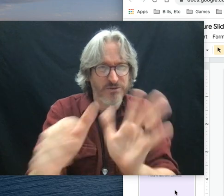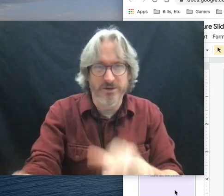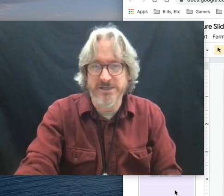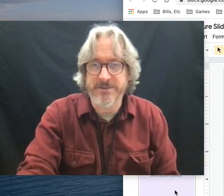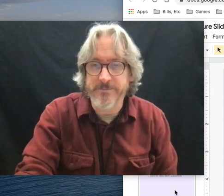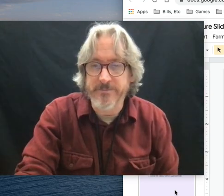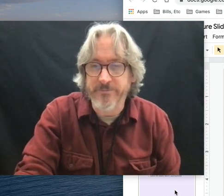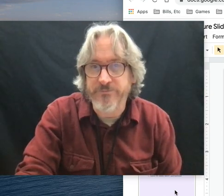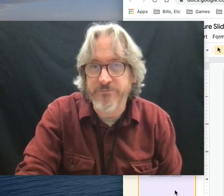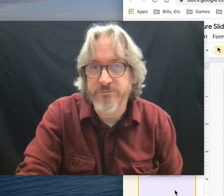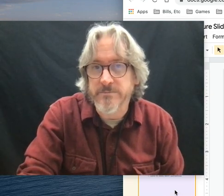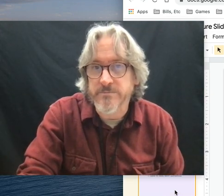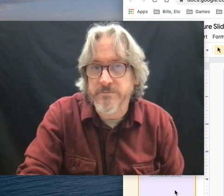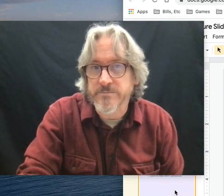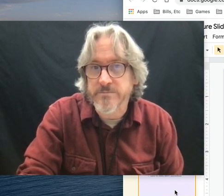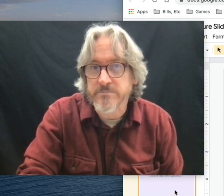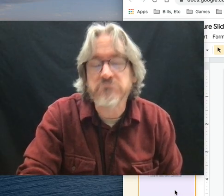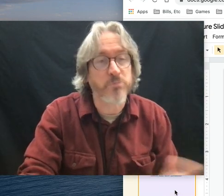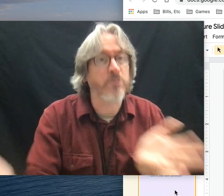this for frequency.